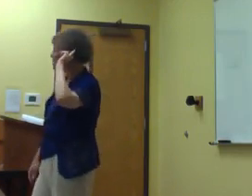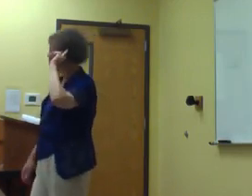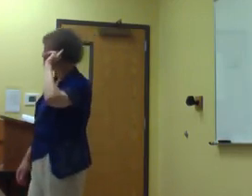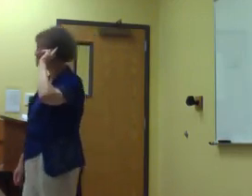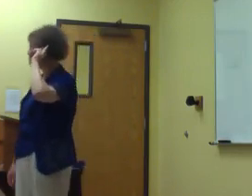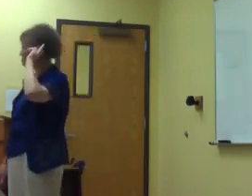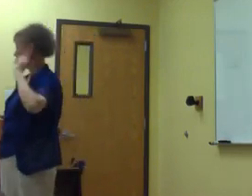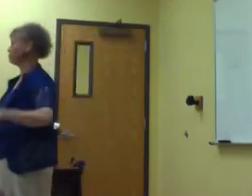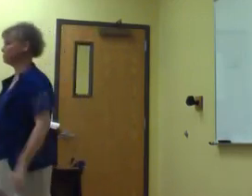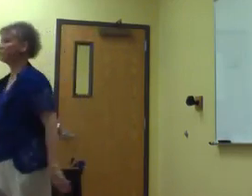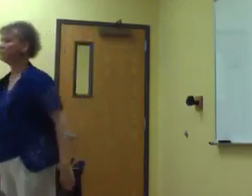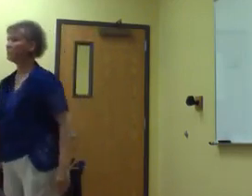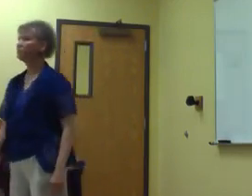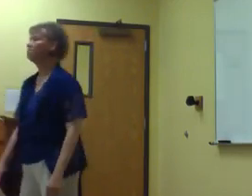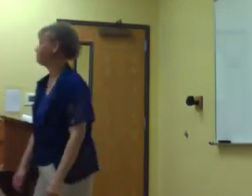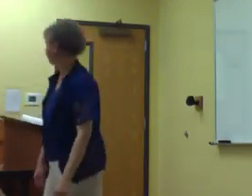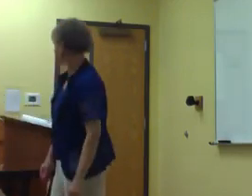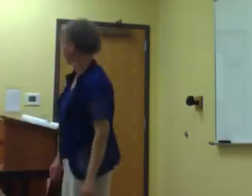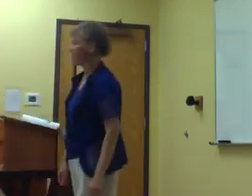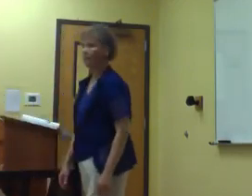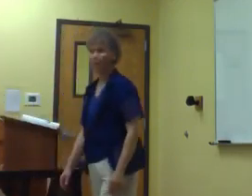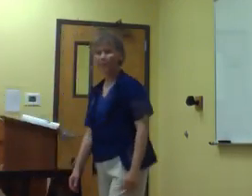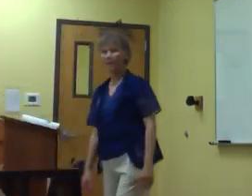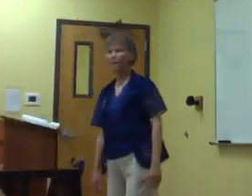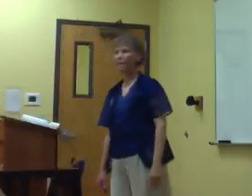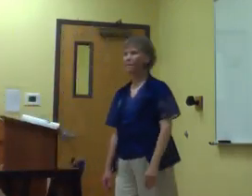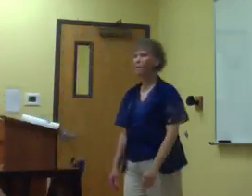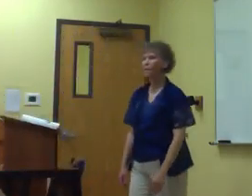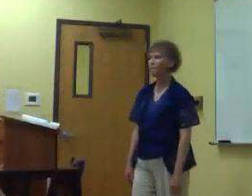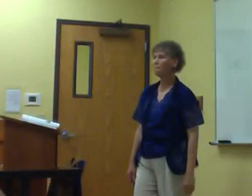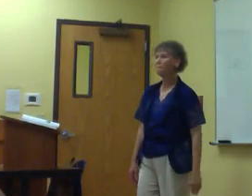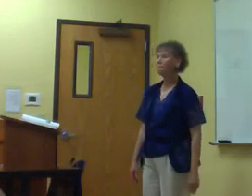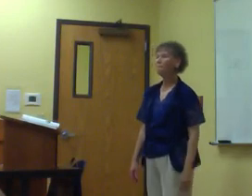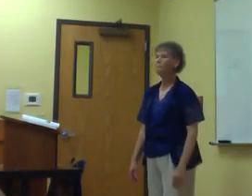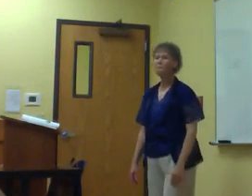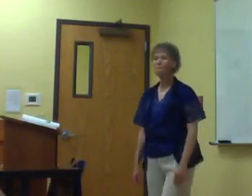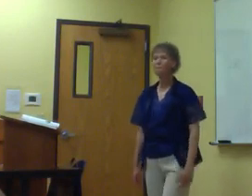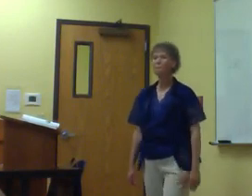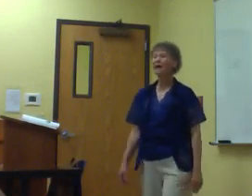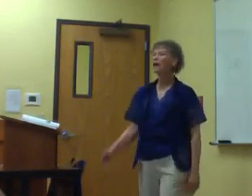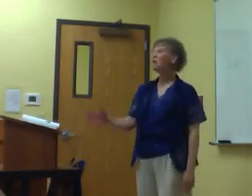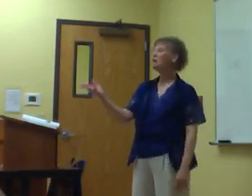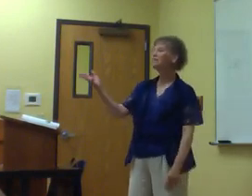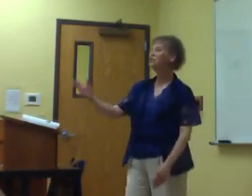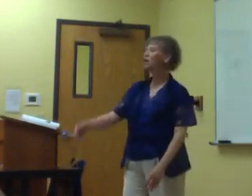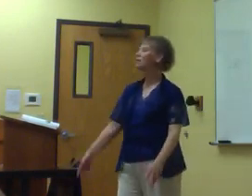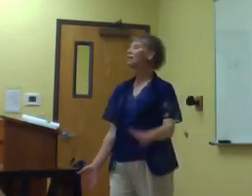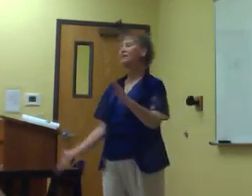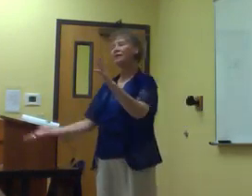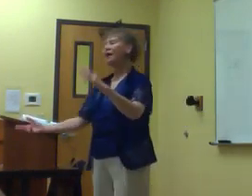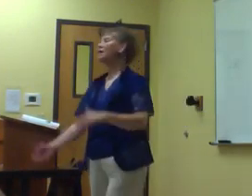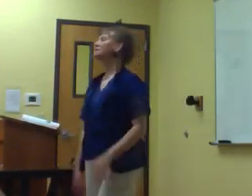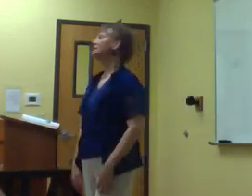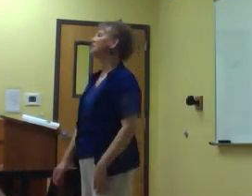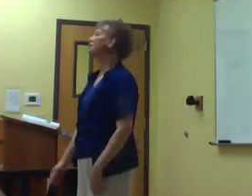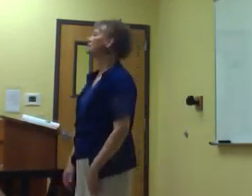one. Do you have your, Why I is mean, do you stick your finger up or just go like that? You know, sometimes they